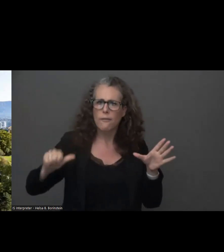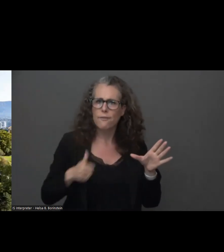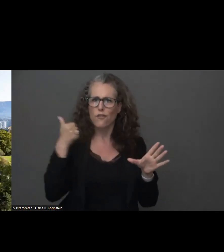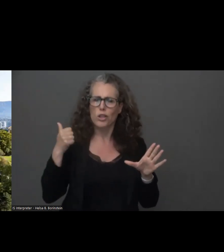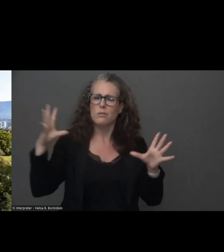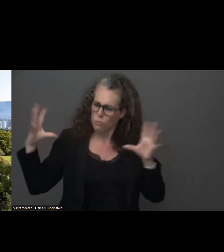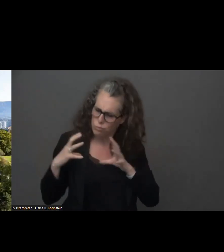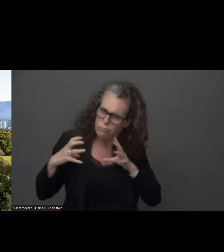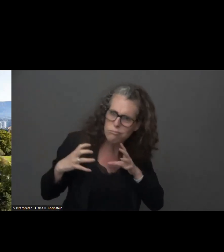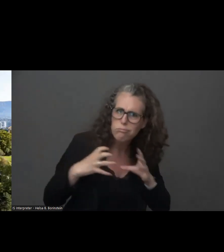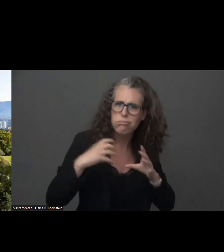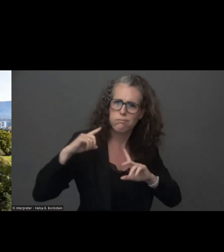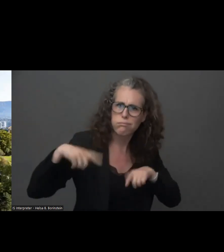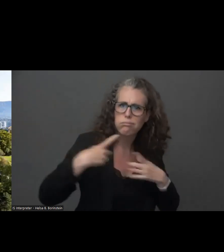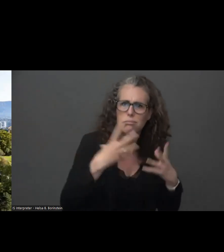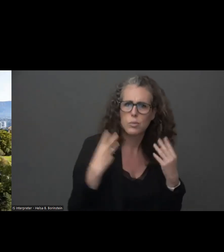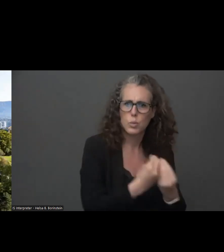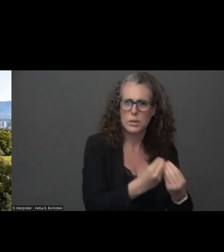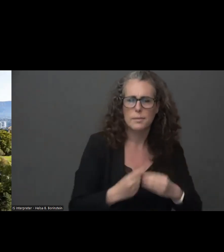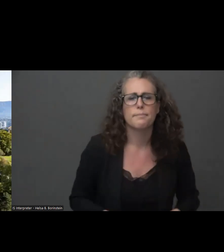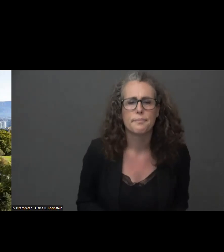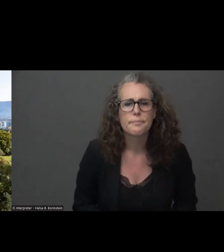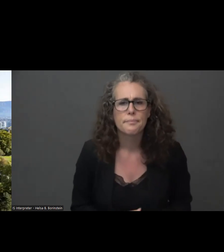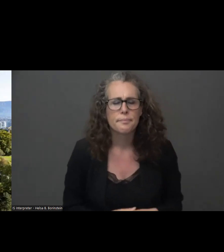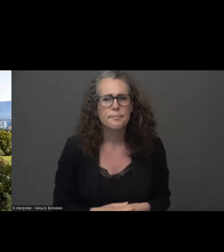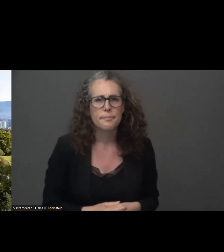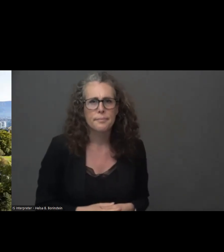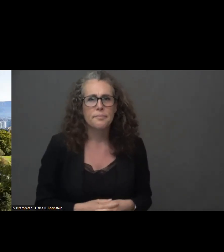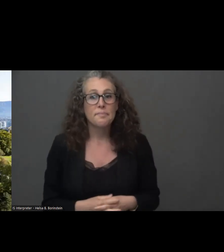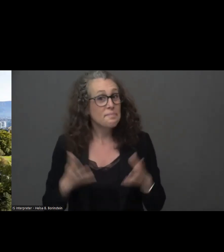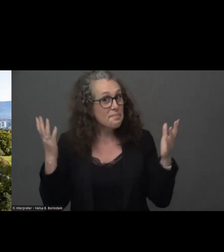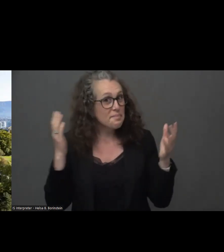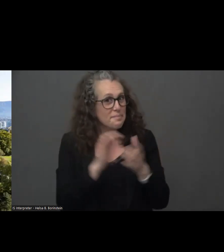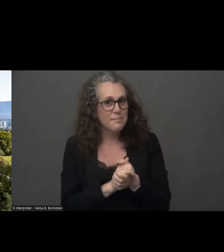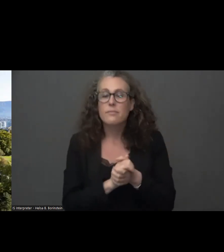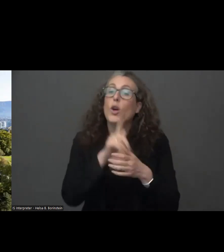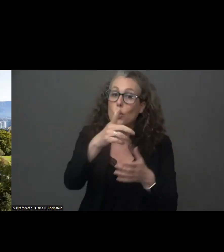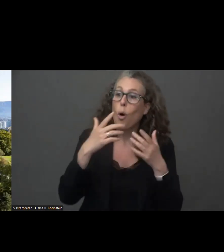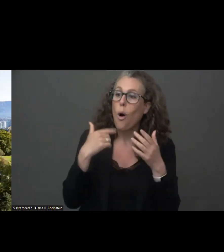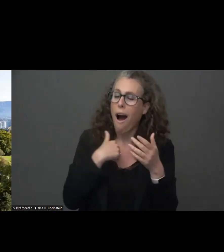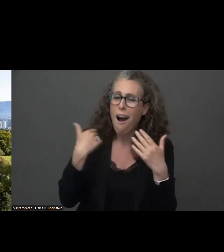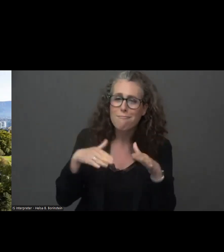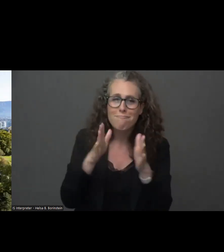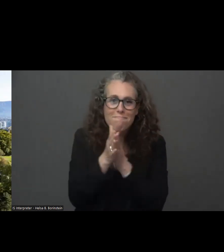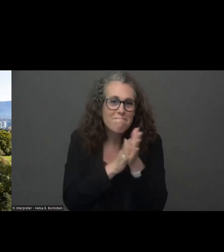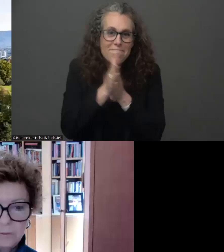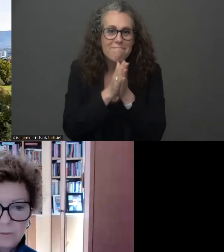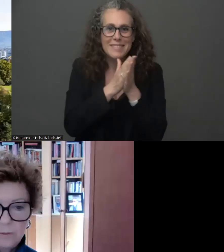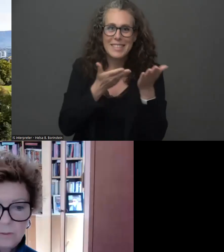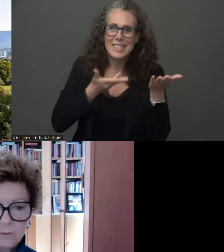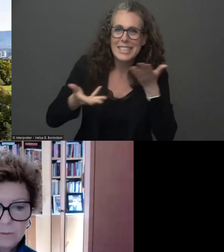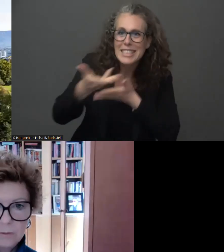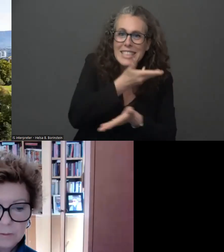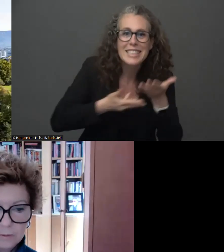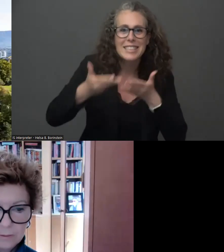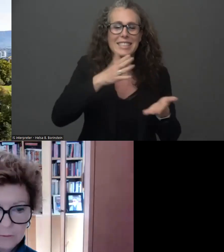and accessible environments and methods of work. So with that, I very much look forward to a rich discussion and hearing your